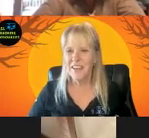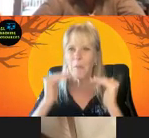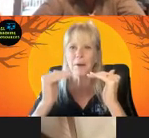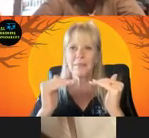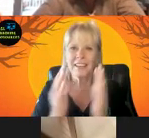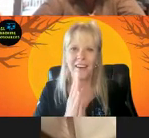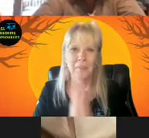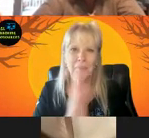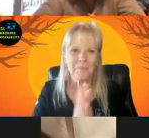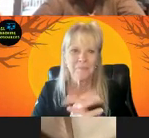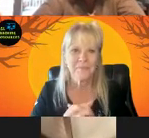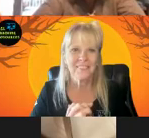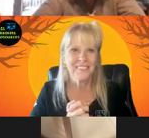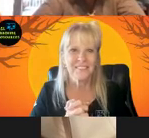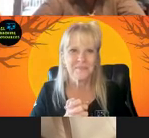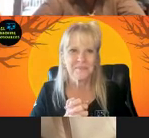We've now bumped it up.